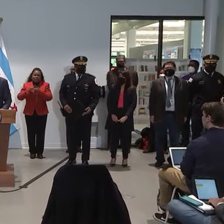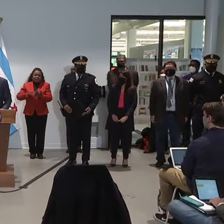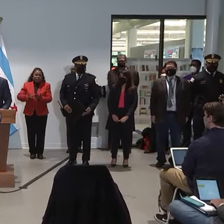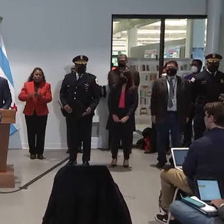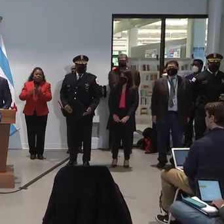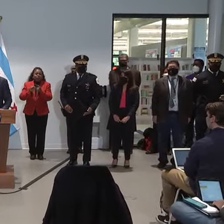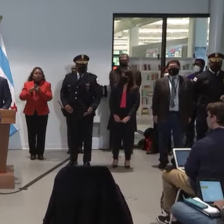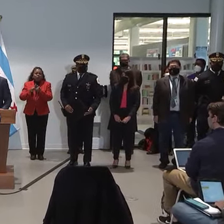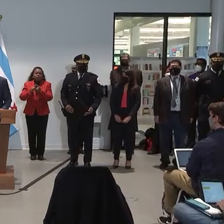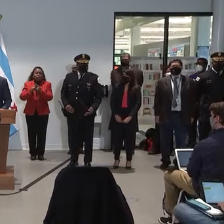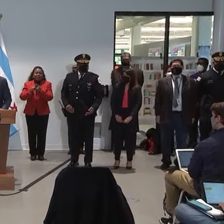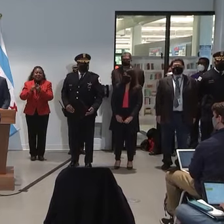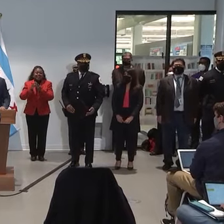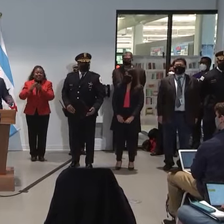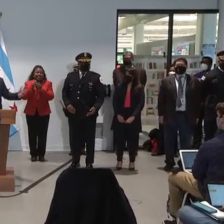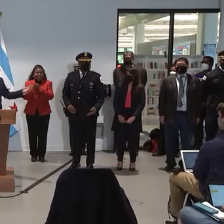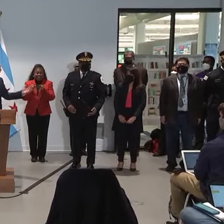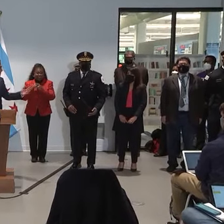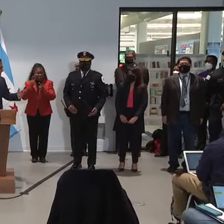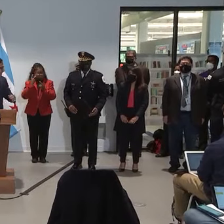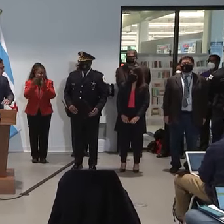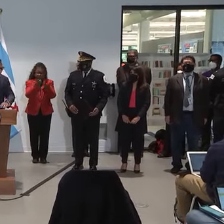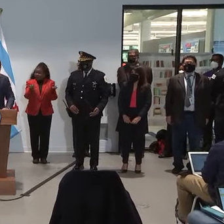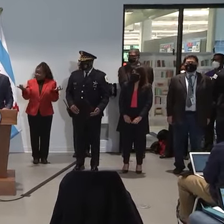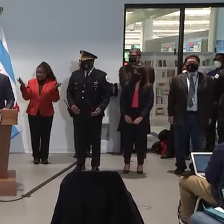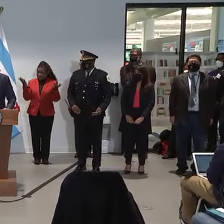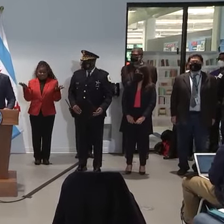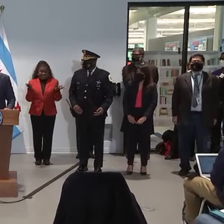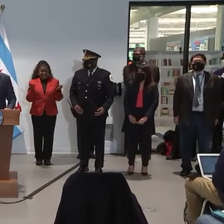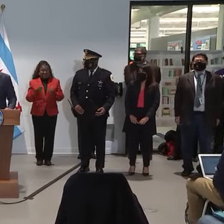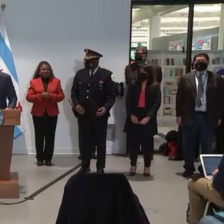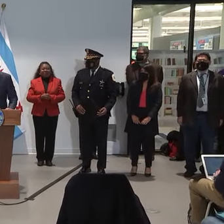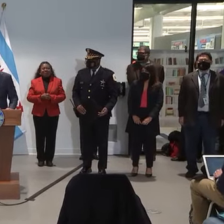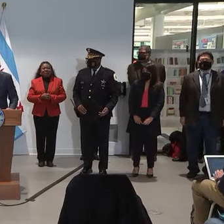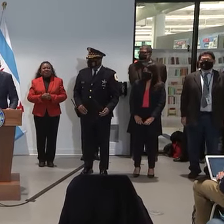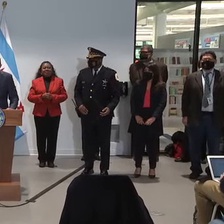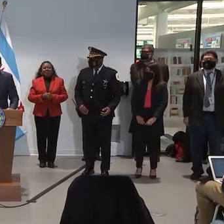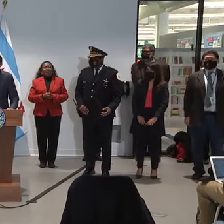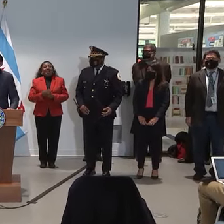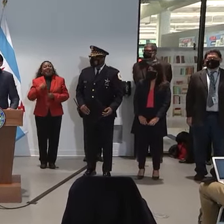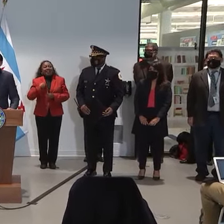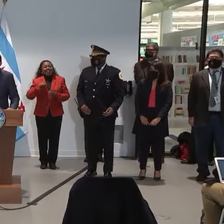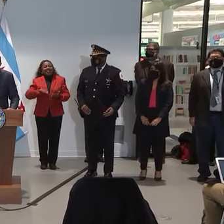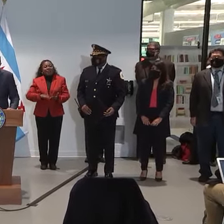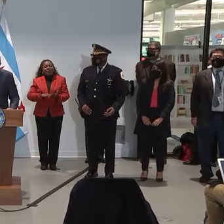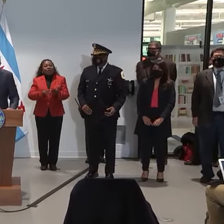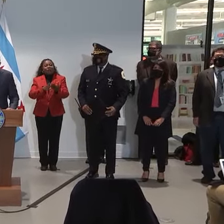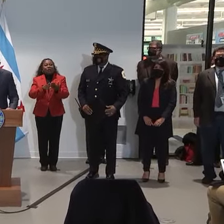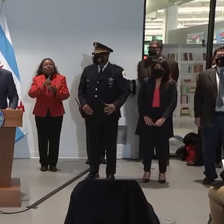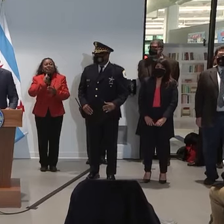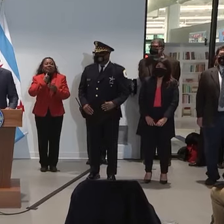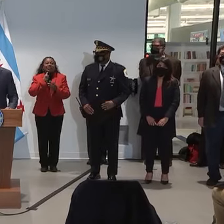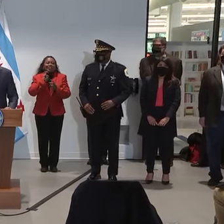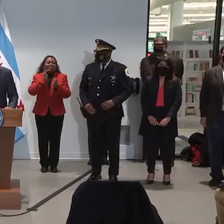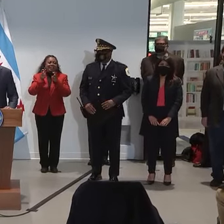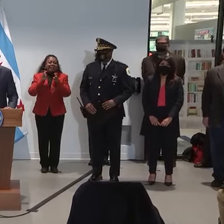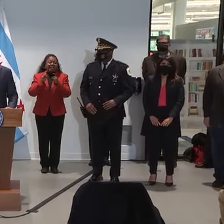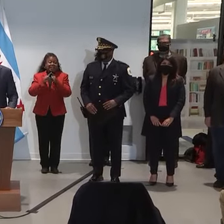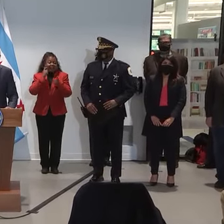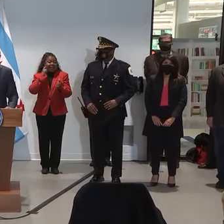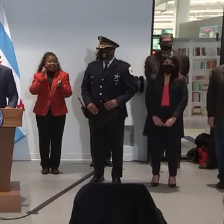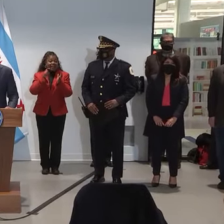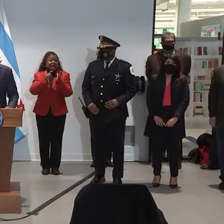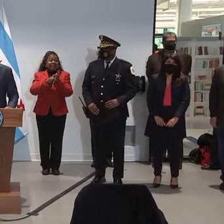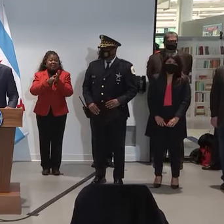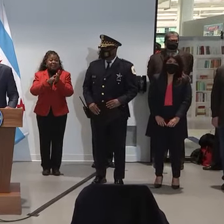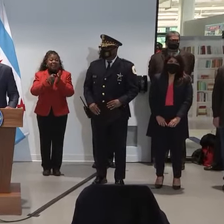to city safety, which you can see by everyone gathered here. This approach is an investment and an